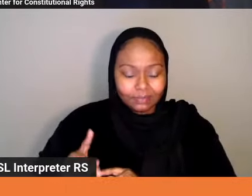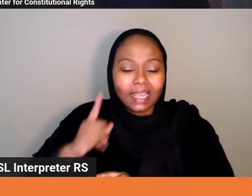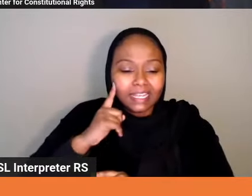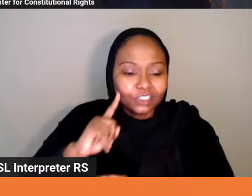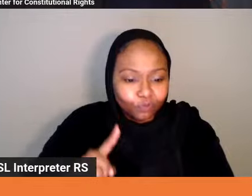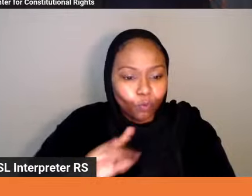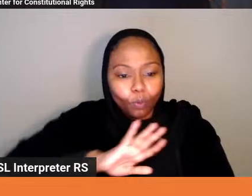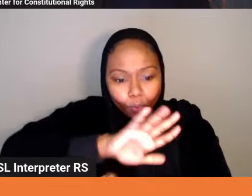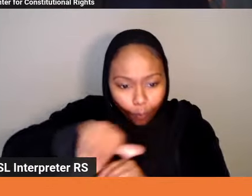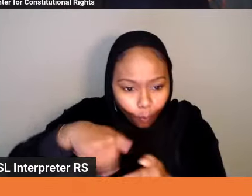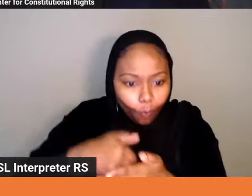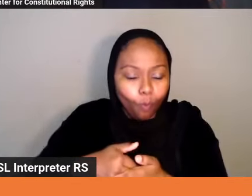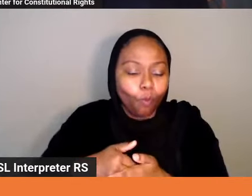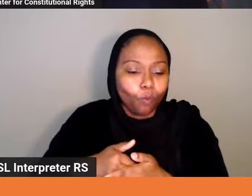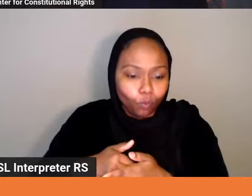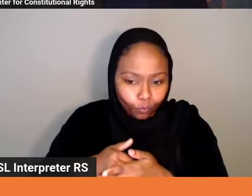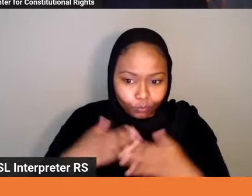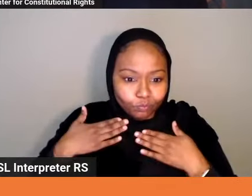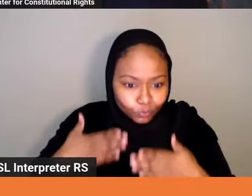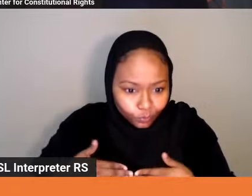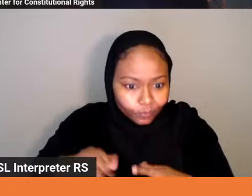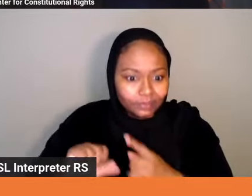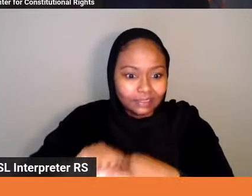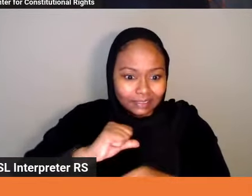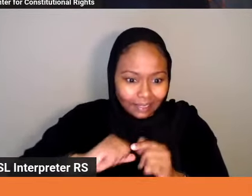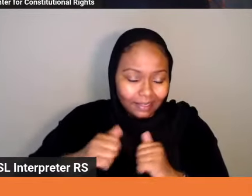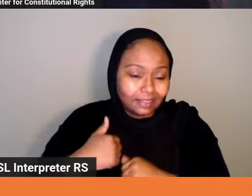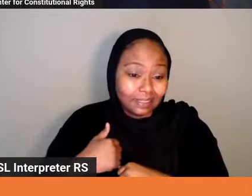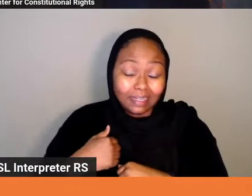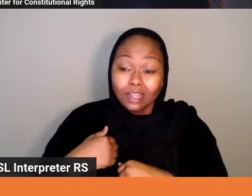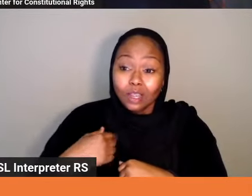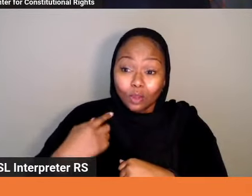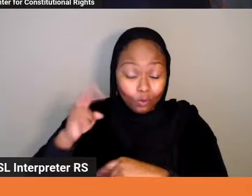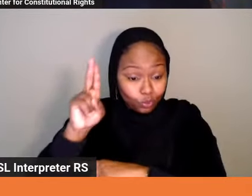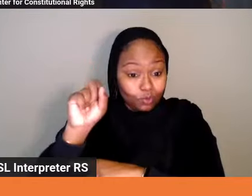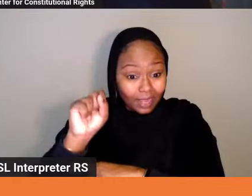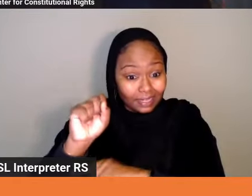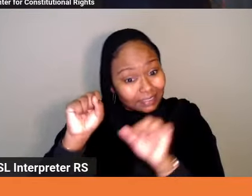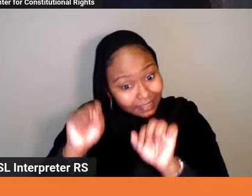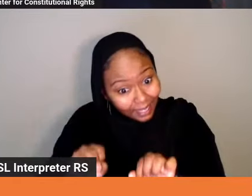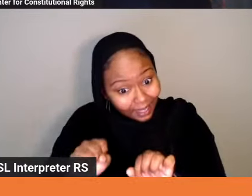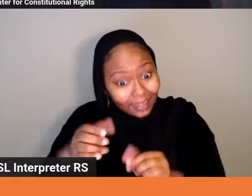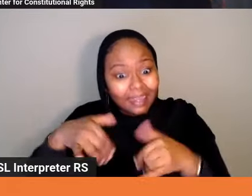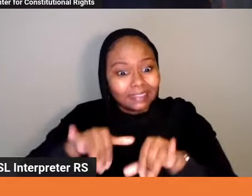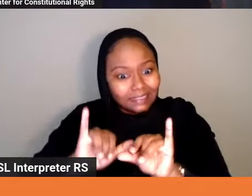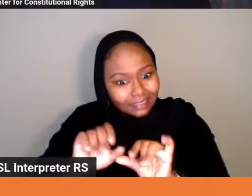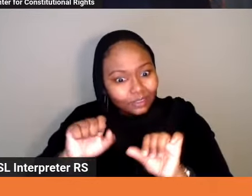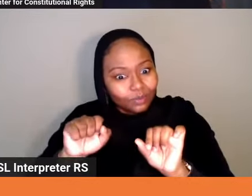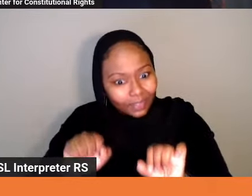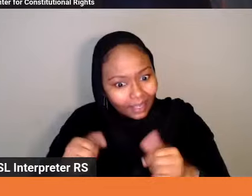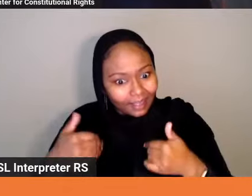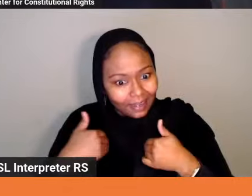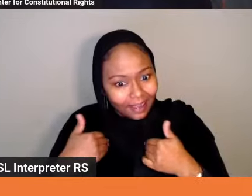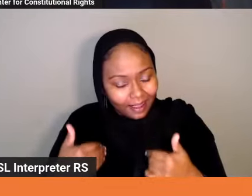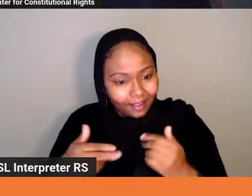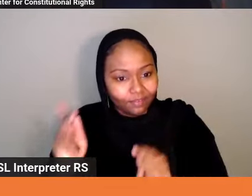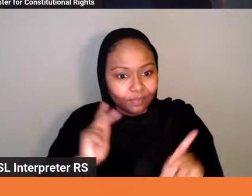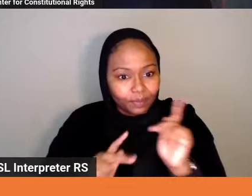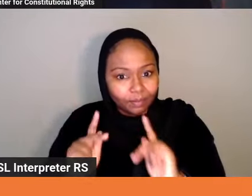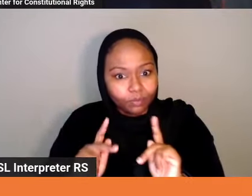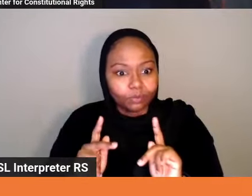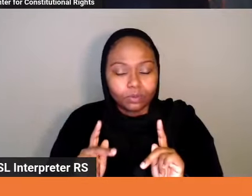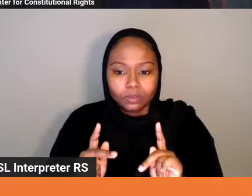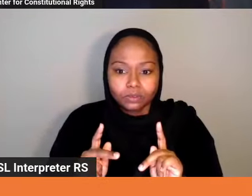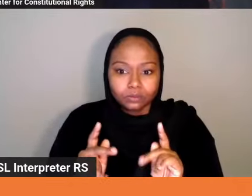the United States should have had and still could have people's hearings and people's tribunals so that more